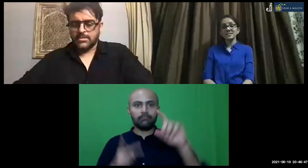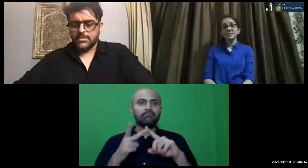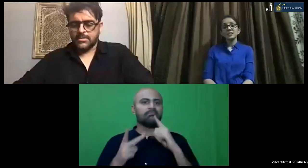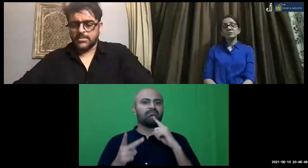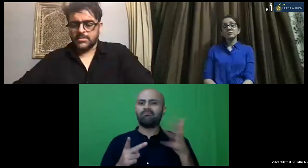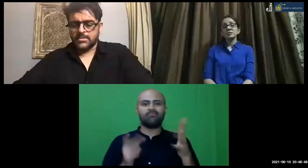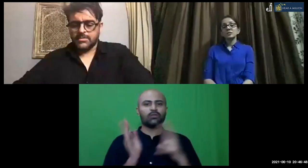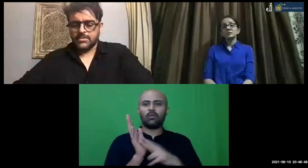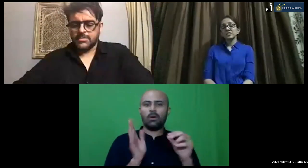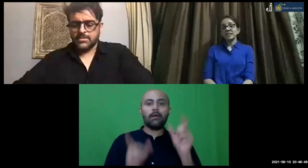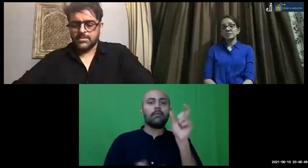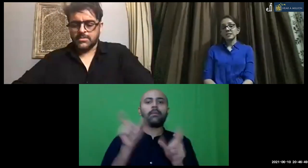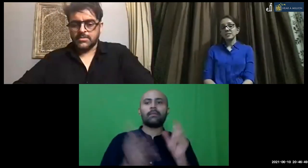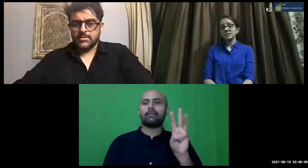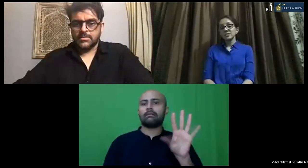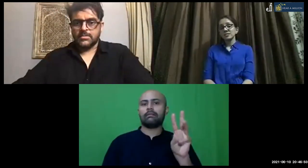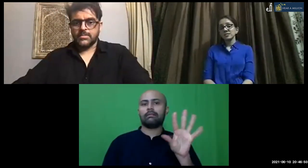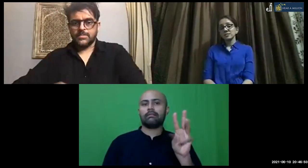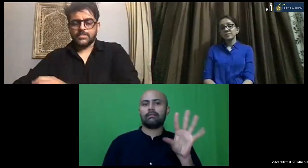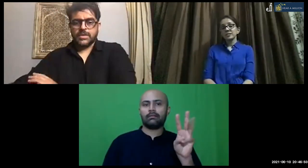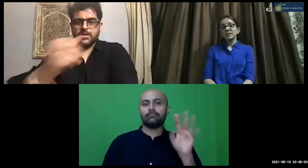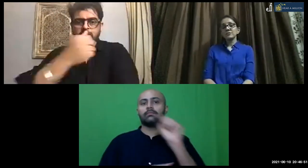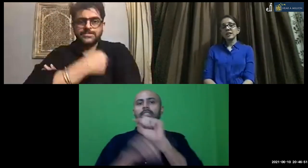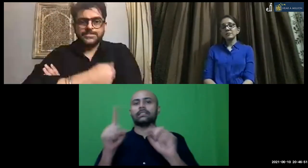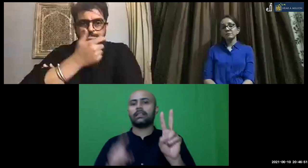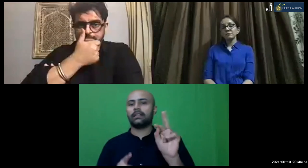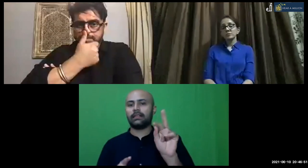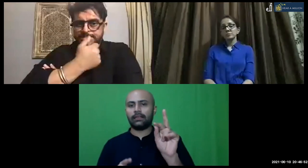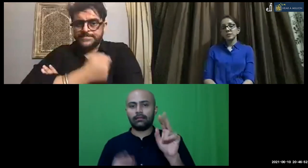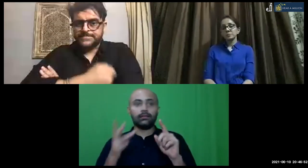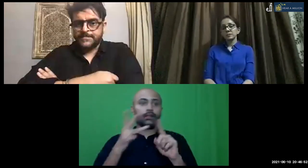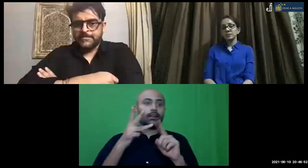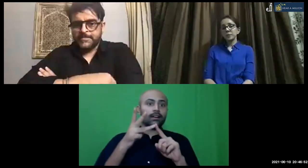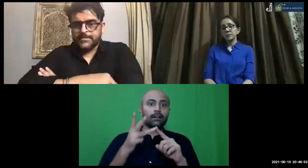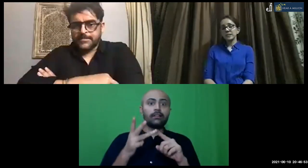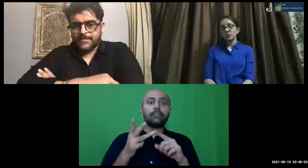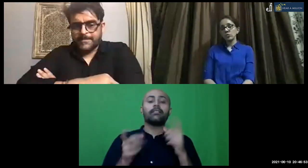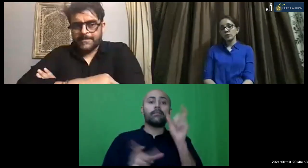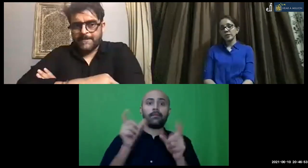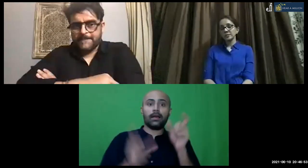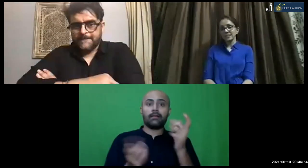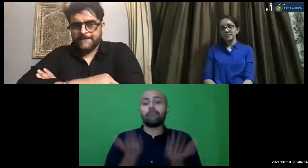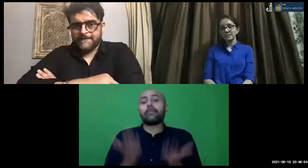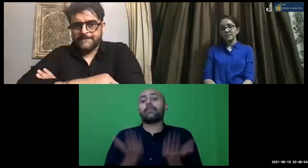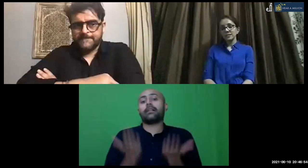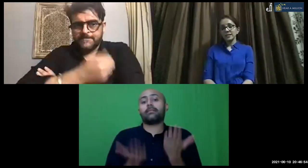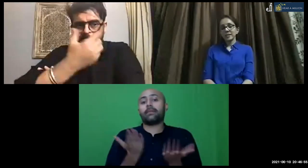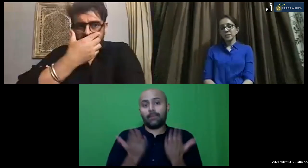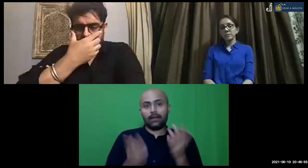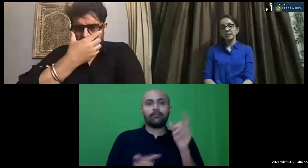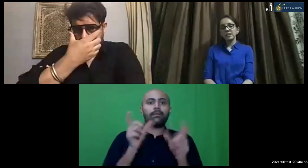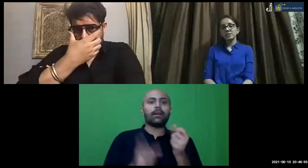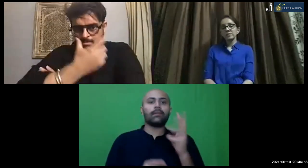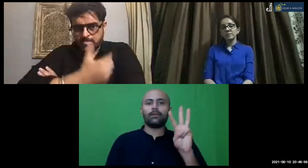yes, 59%. 35 people said no, 20%.